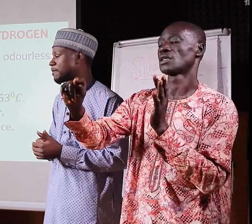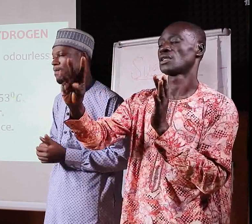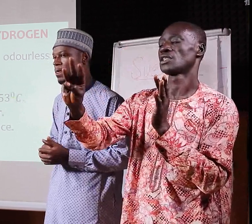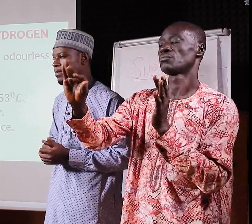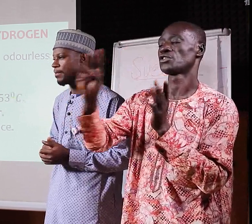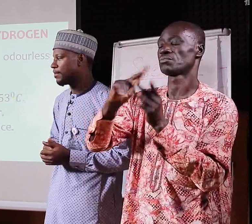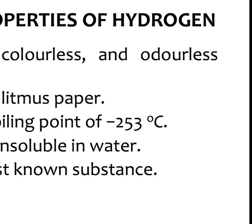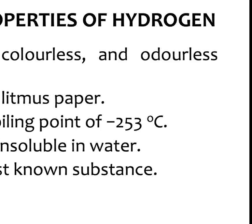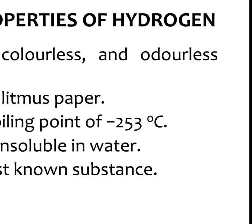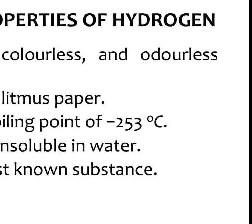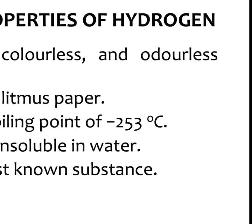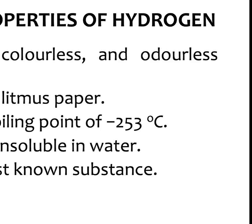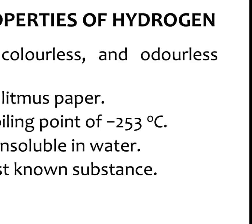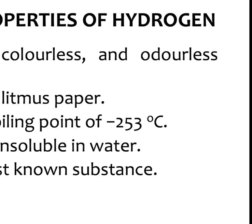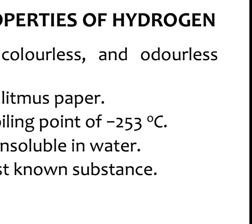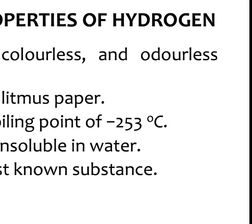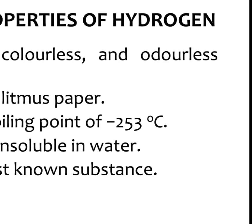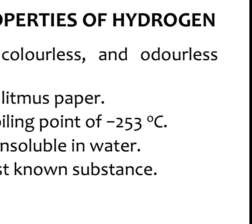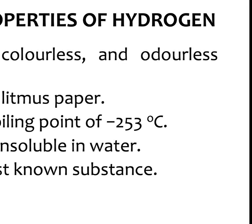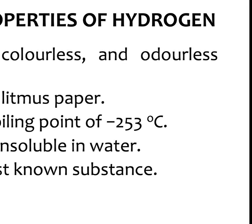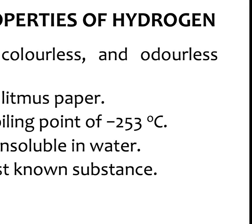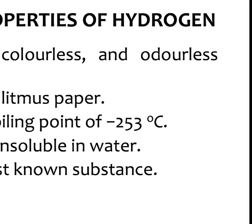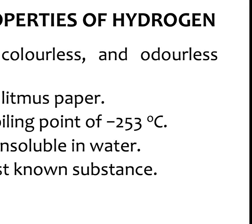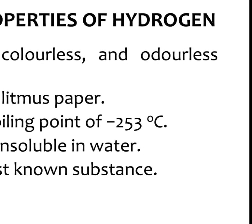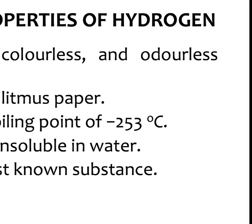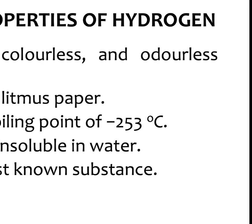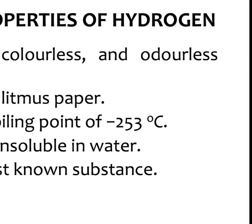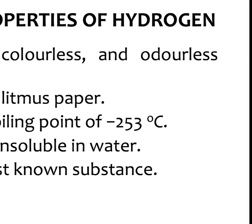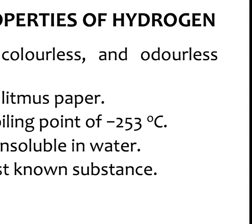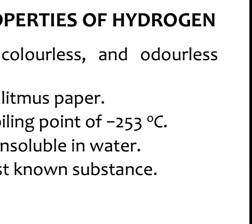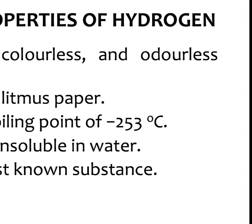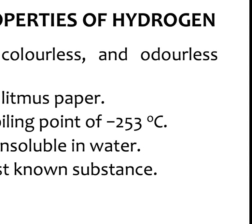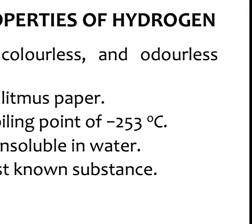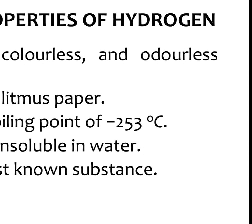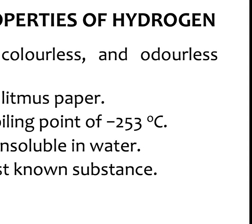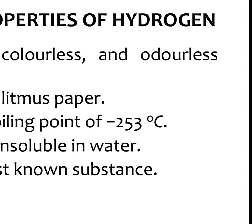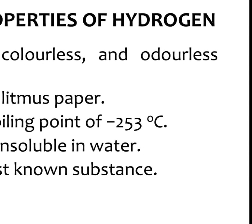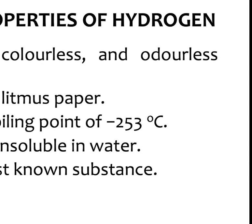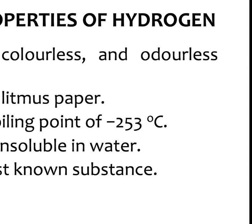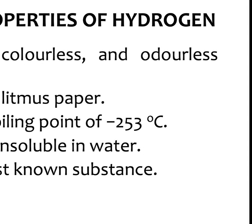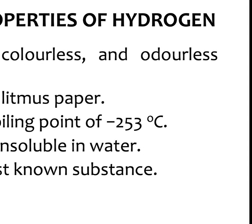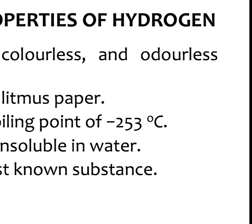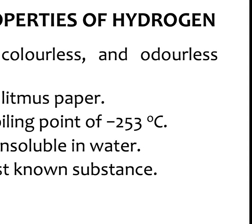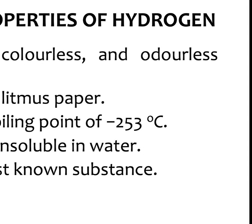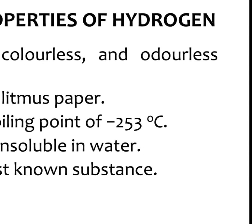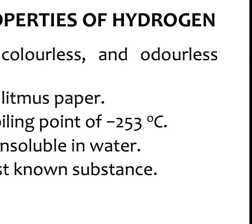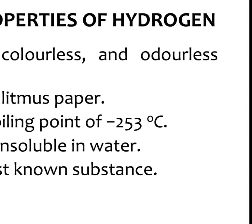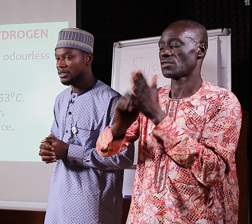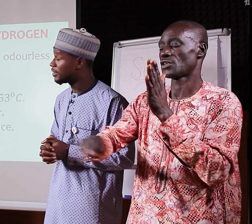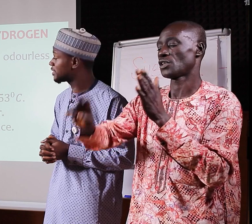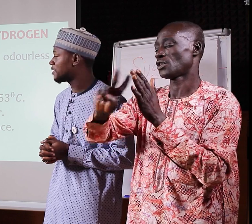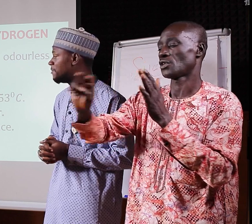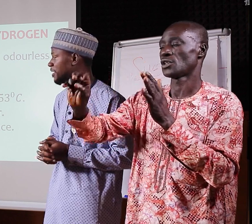red. 3, it has low boiling point of minus 253 degrees